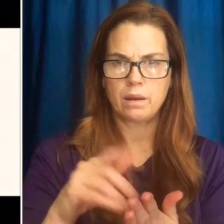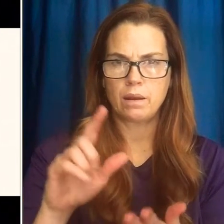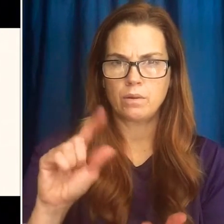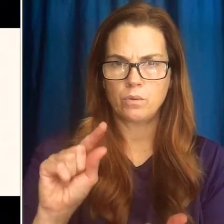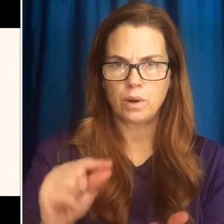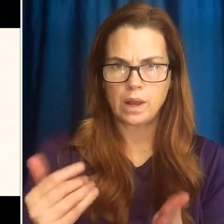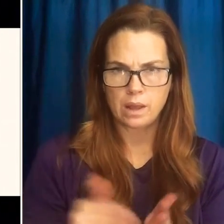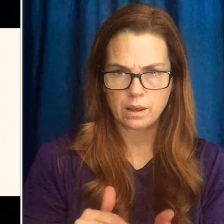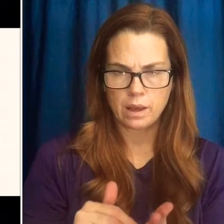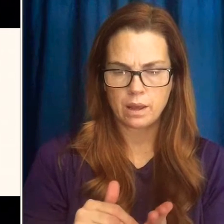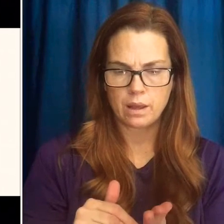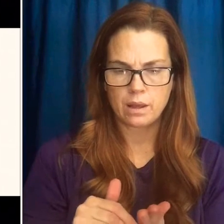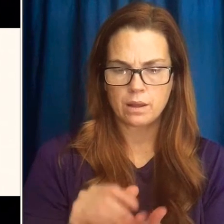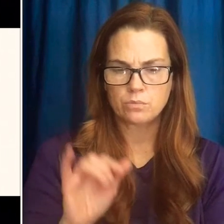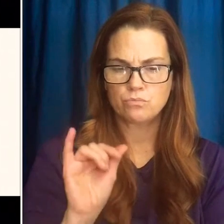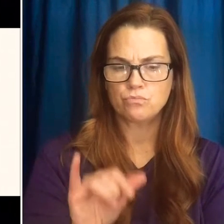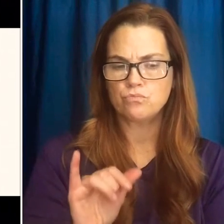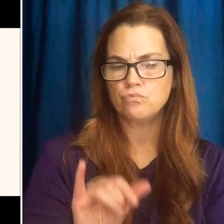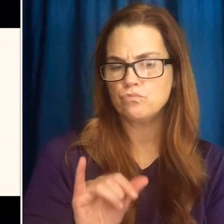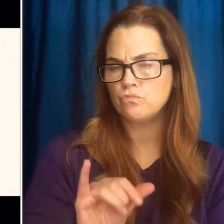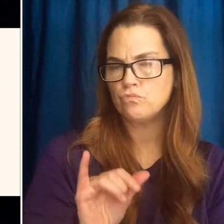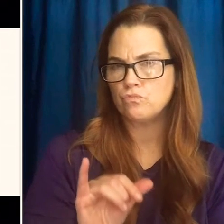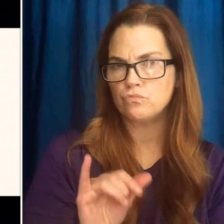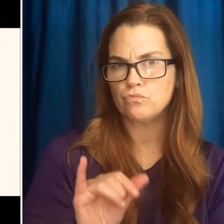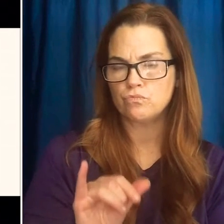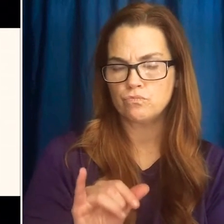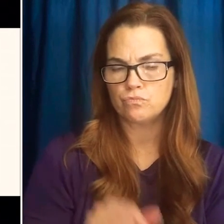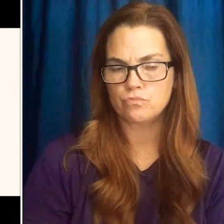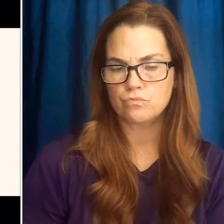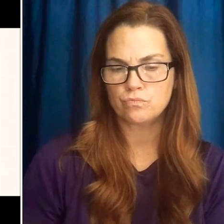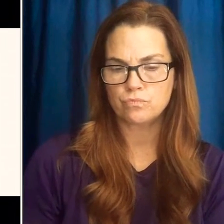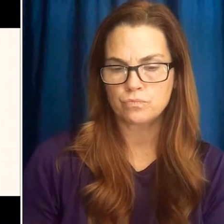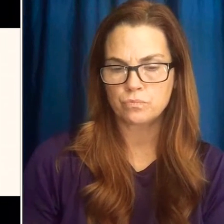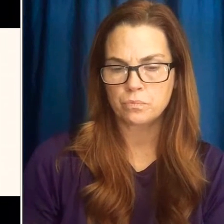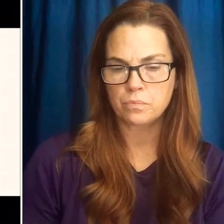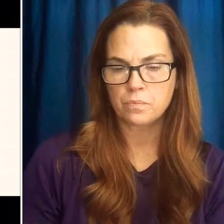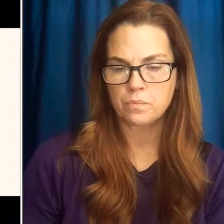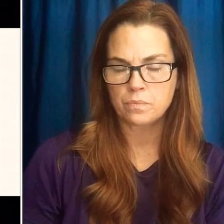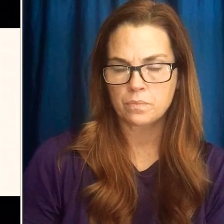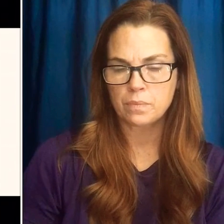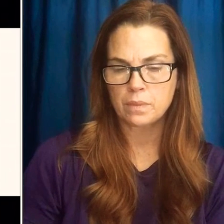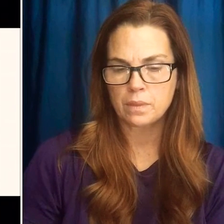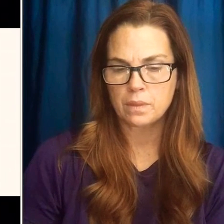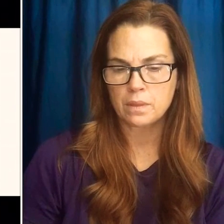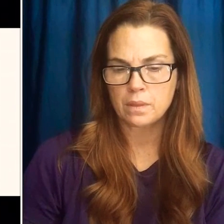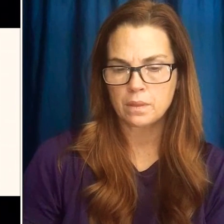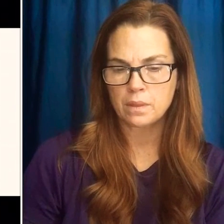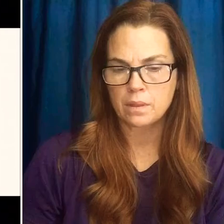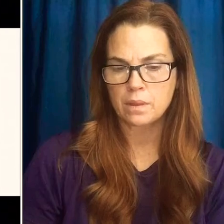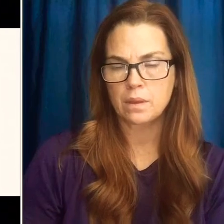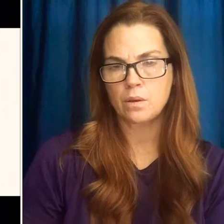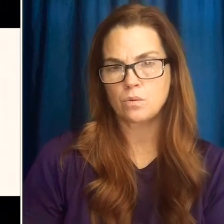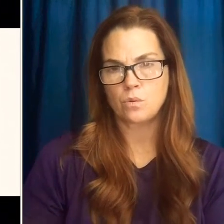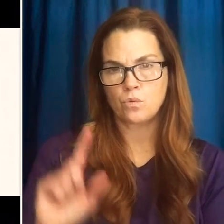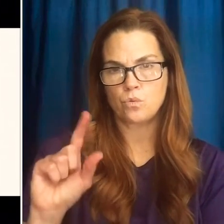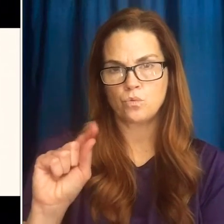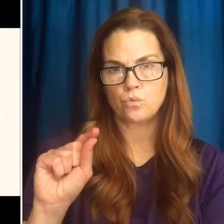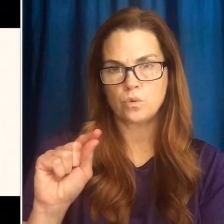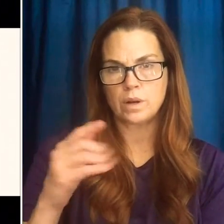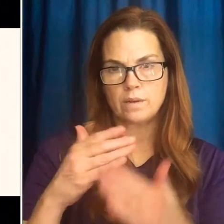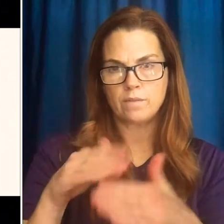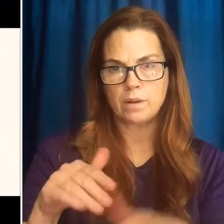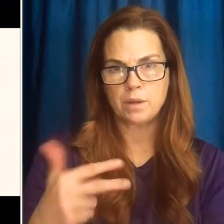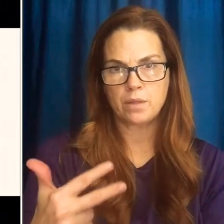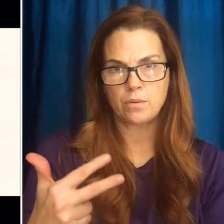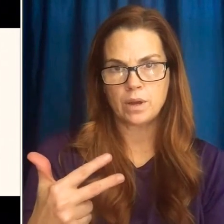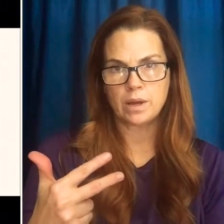here. How many groups of 3 can we make from 20? Well, it looks like it's going to be 6 again. And we're going